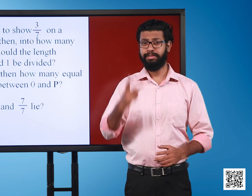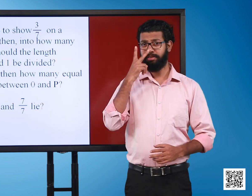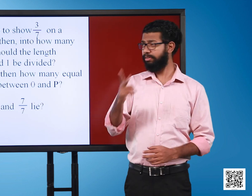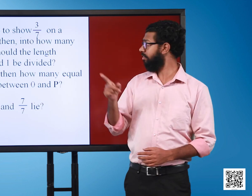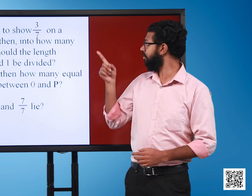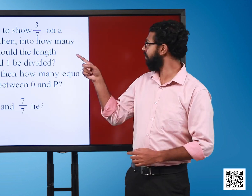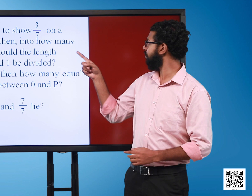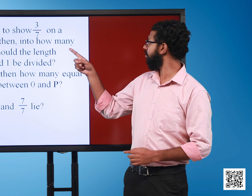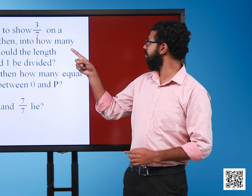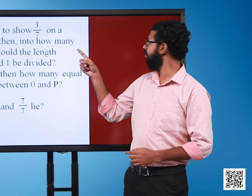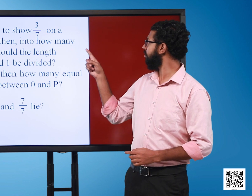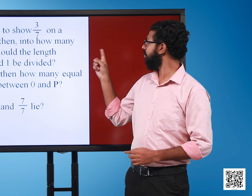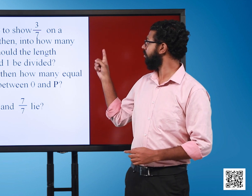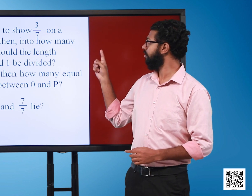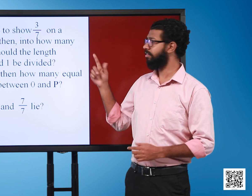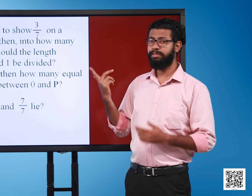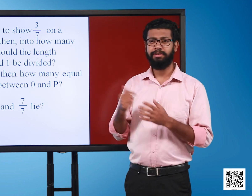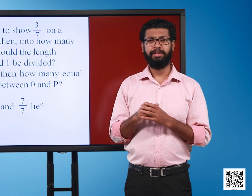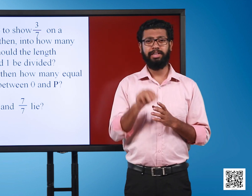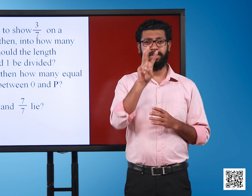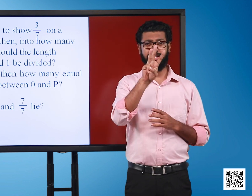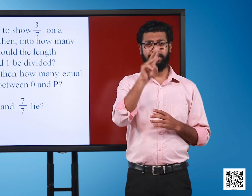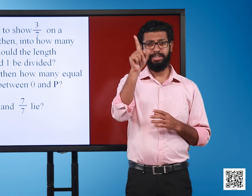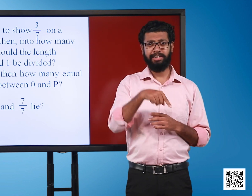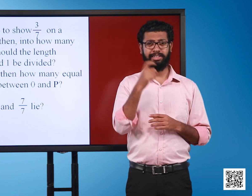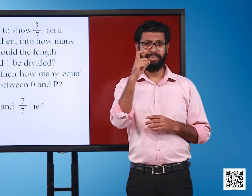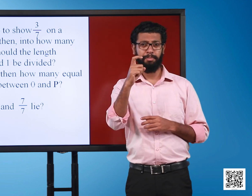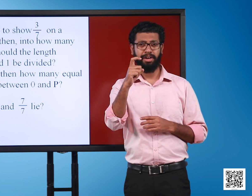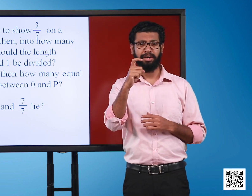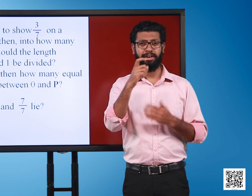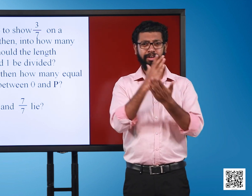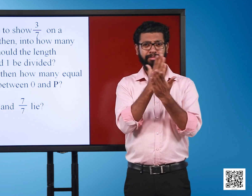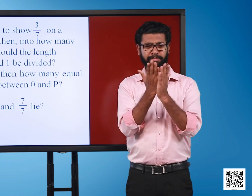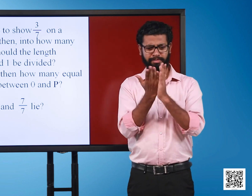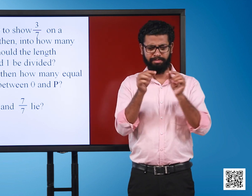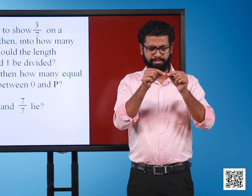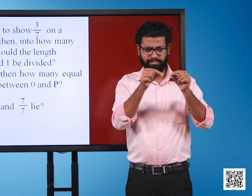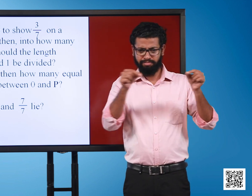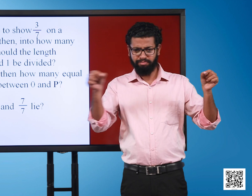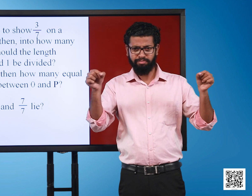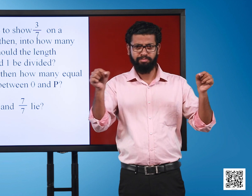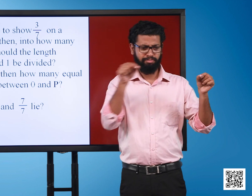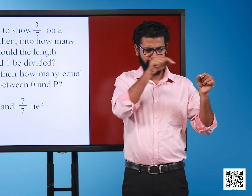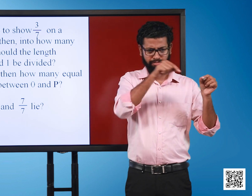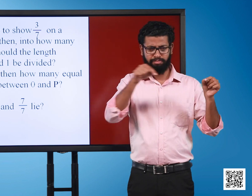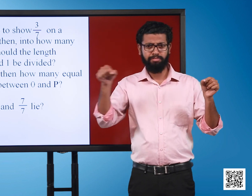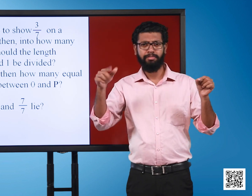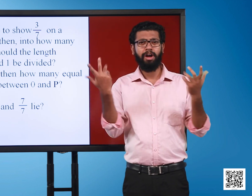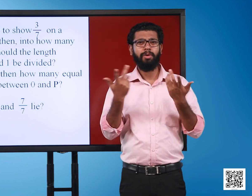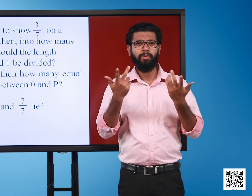So, if we have to show 3/7 on a number line, then into how many equal parts should the length between 0 and 1